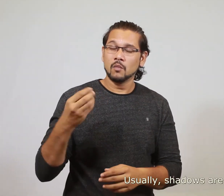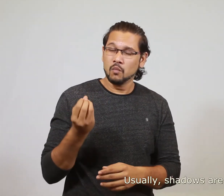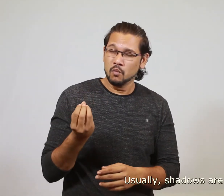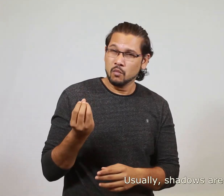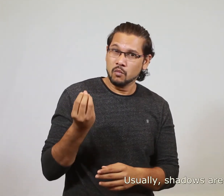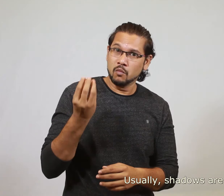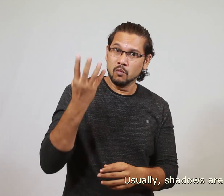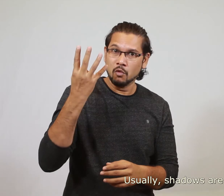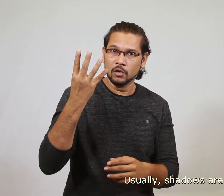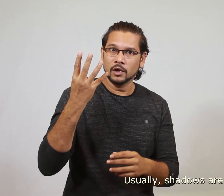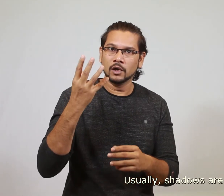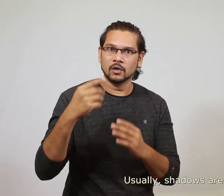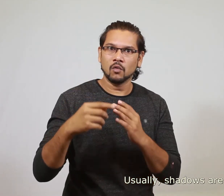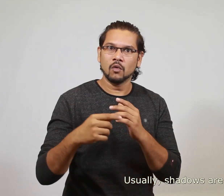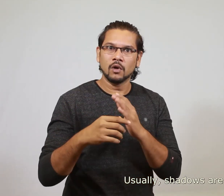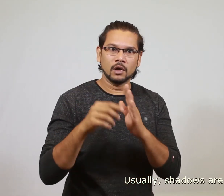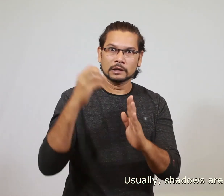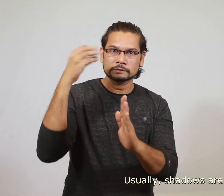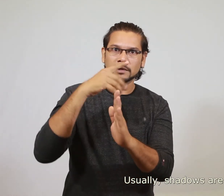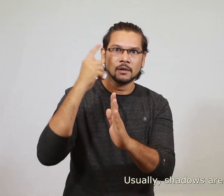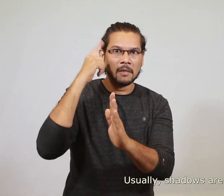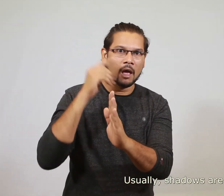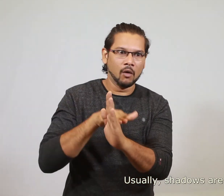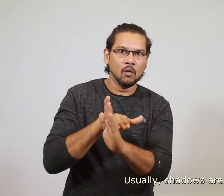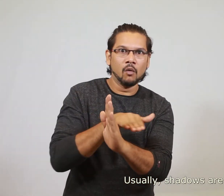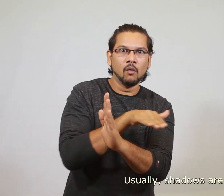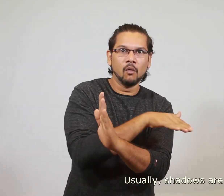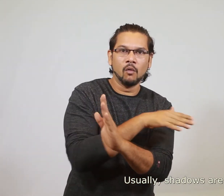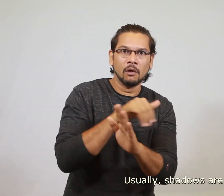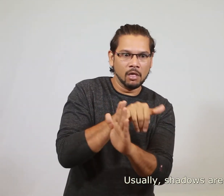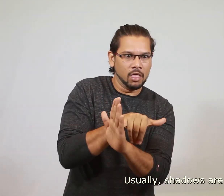Usually, shadows are shorter in the afternoon.